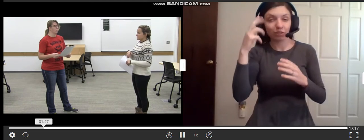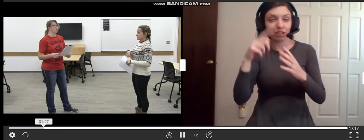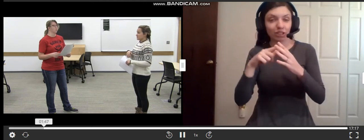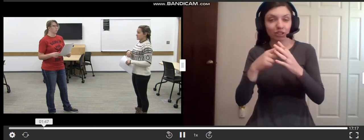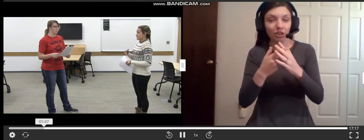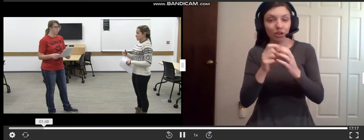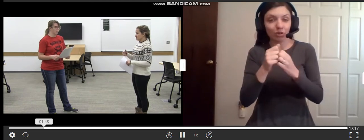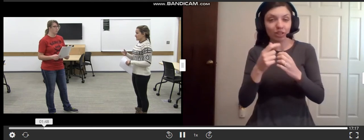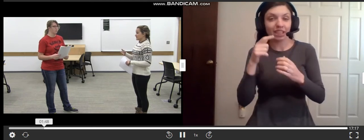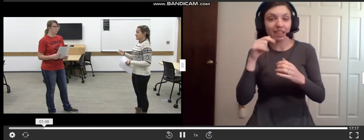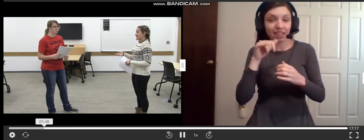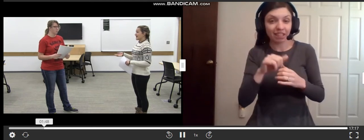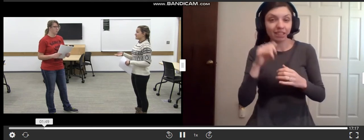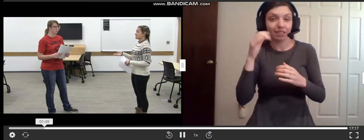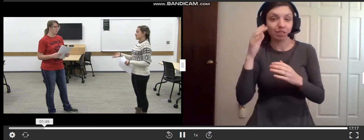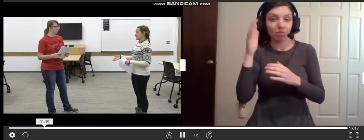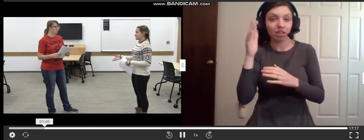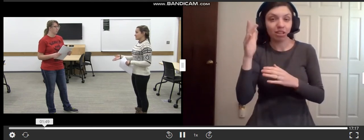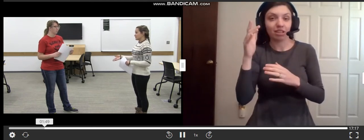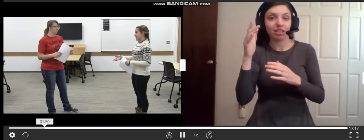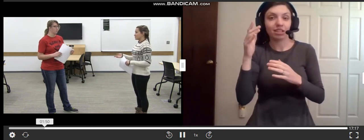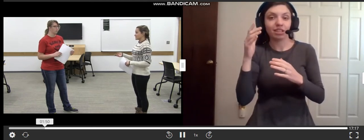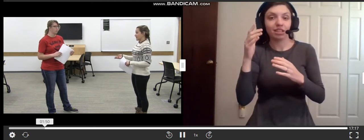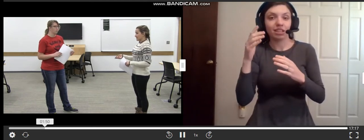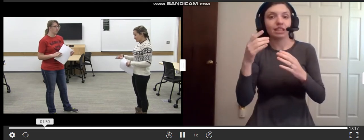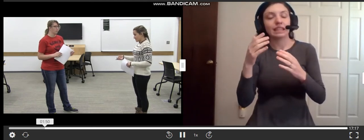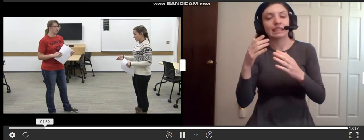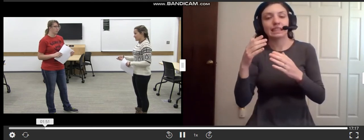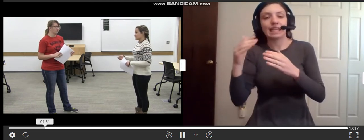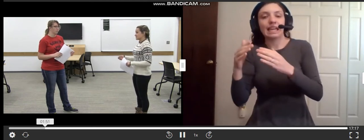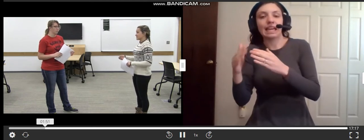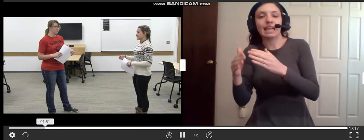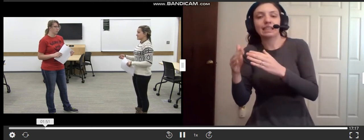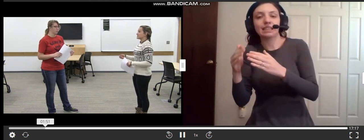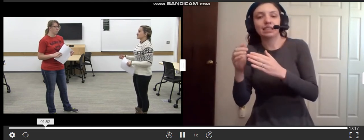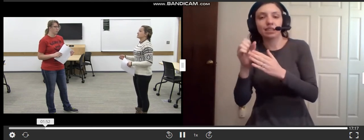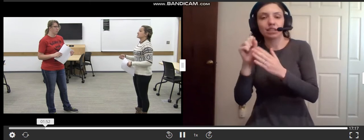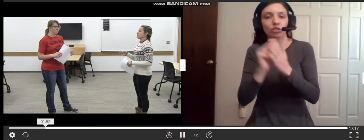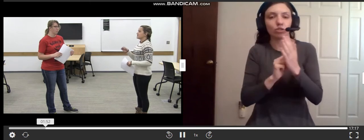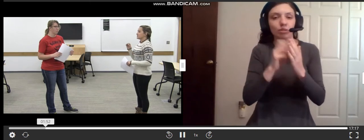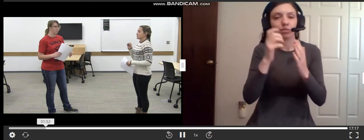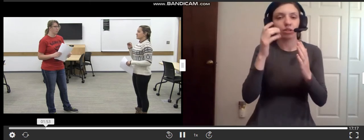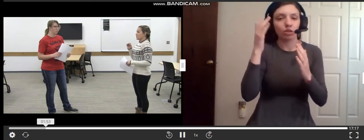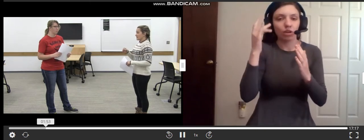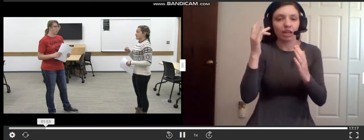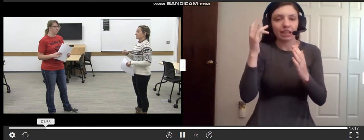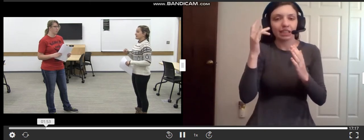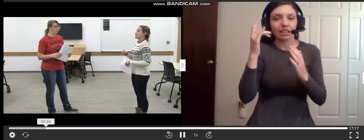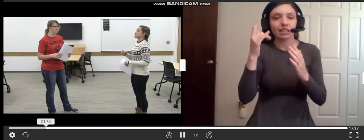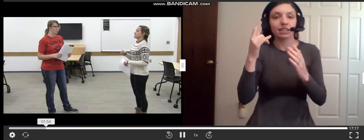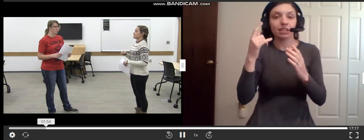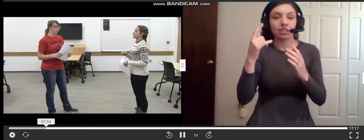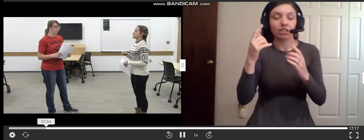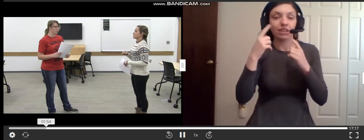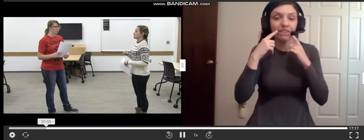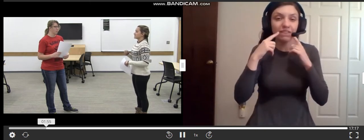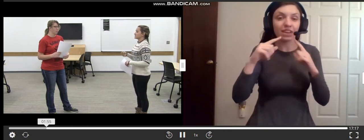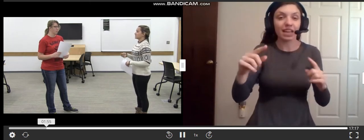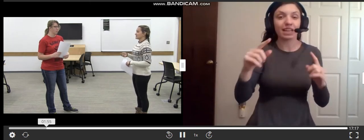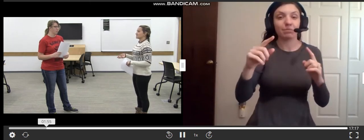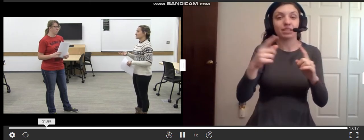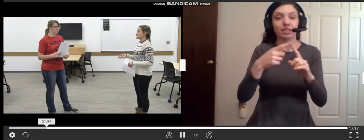monologue so soon, because it happens so late in the play and we're starting with it first, is because it is one of the most famous